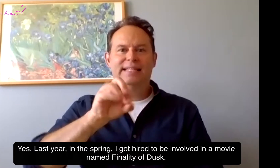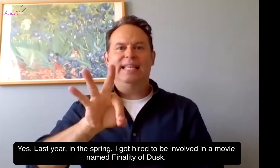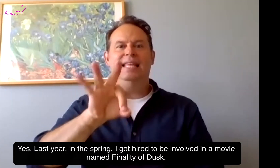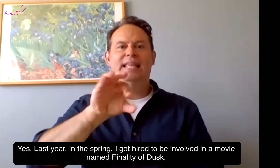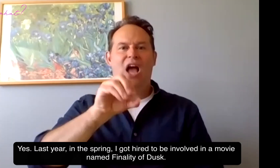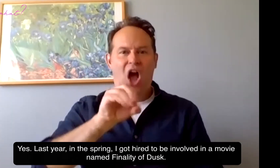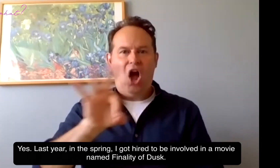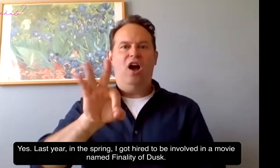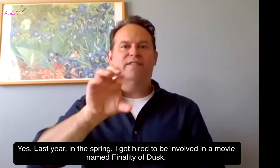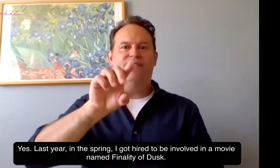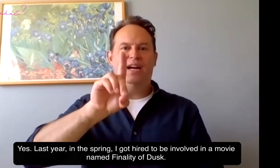Dusk.